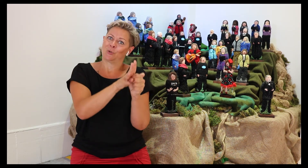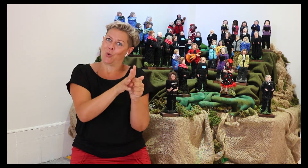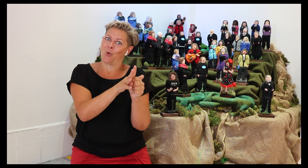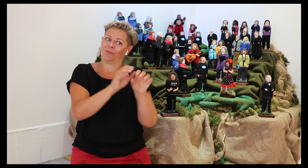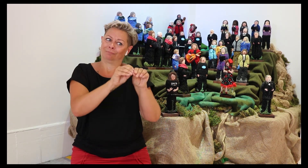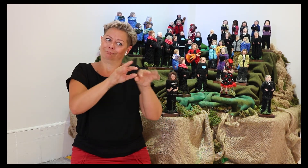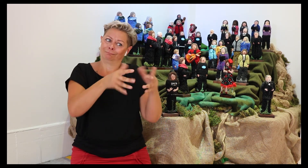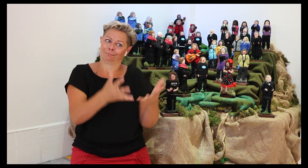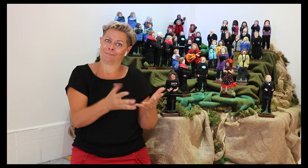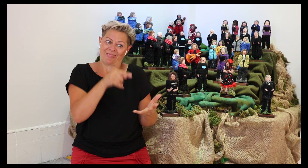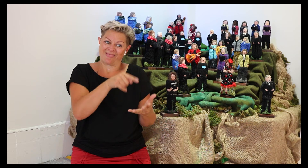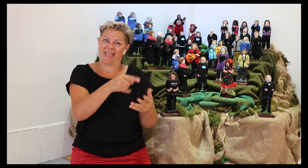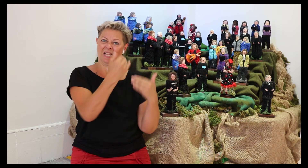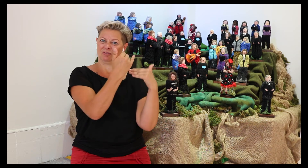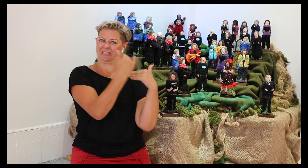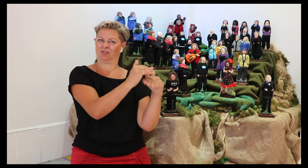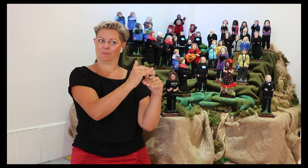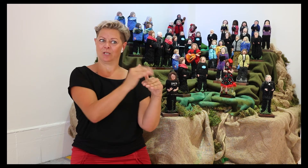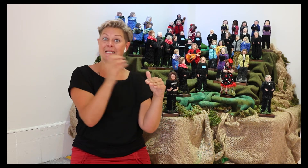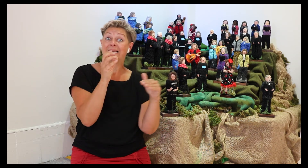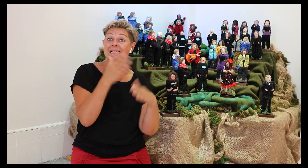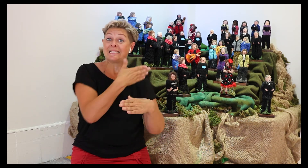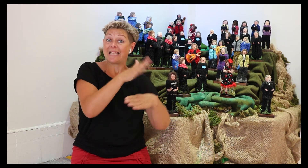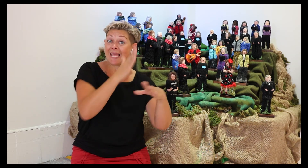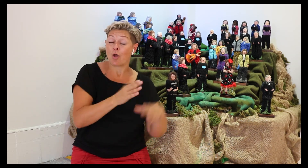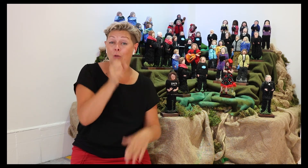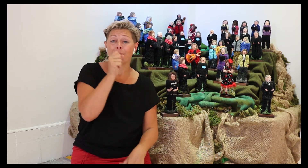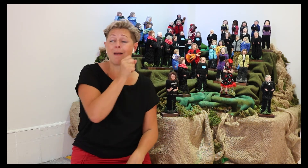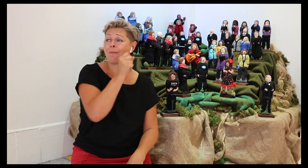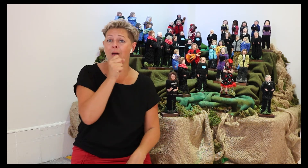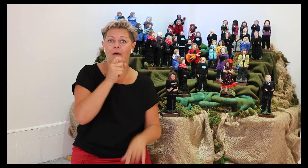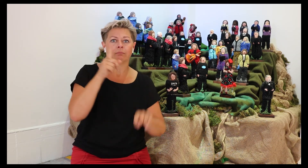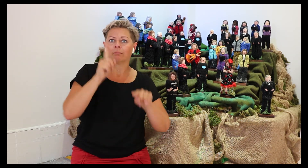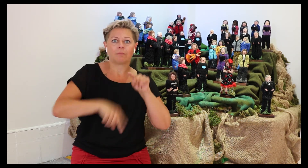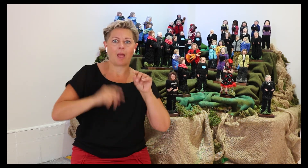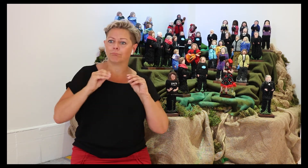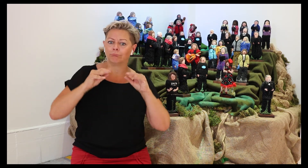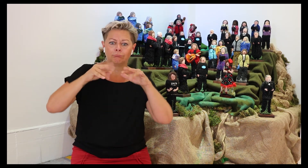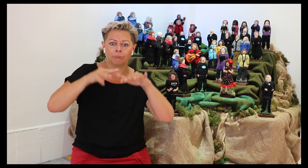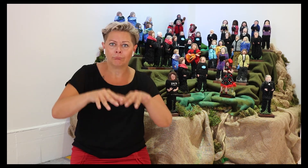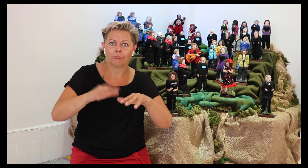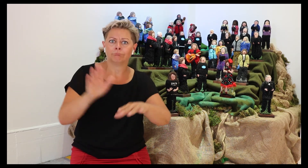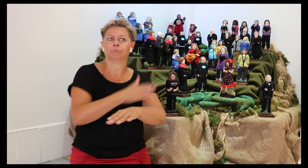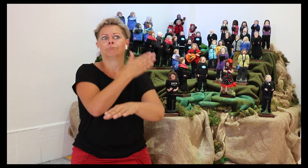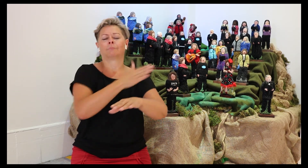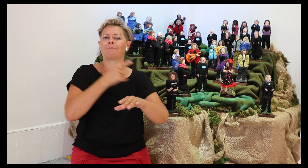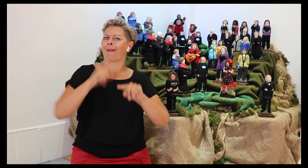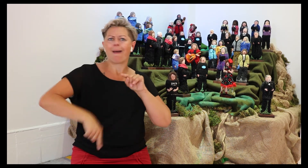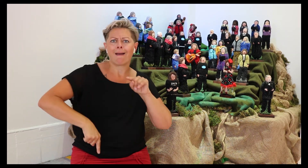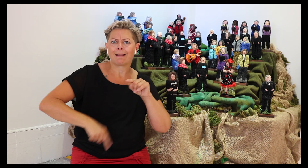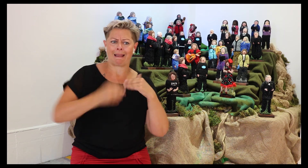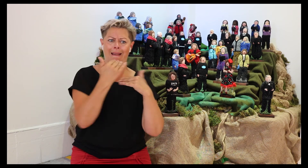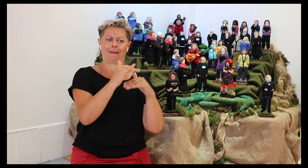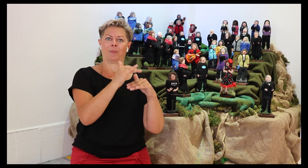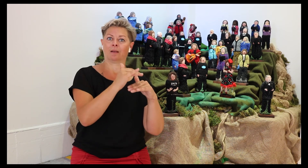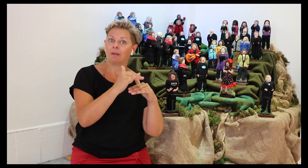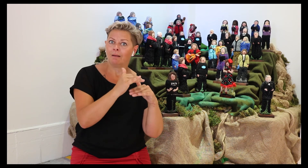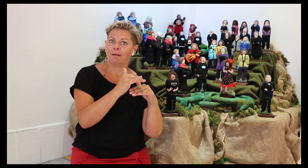of COVID-19 restrictions, singers could not come together in their usual fashion to do what they do, that